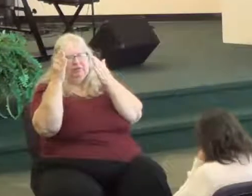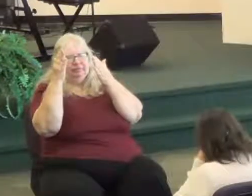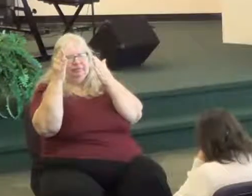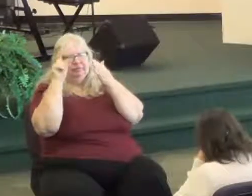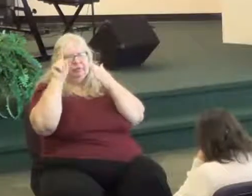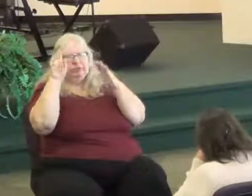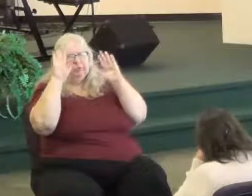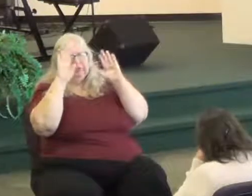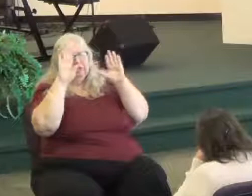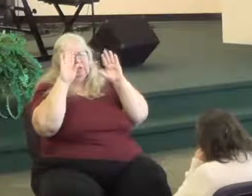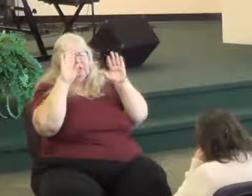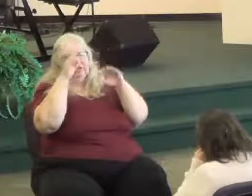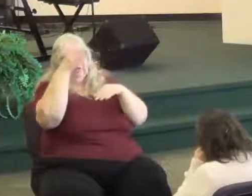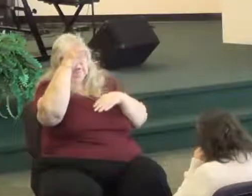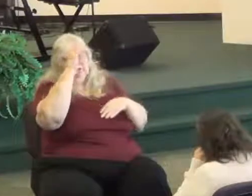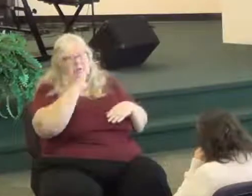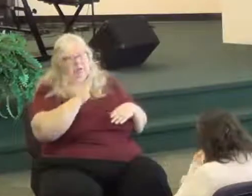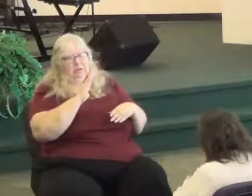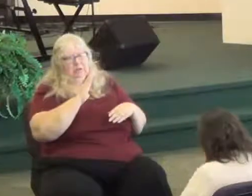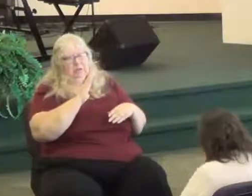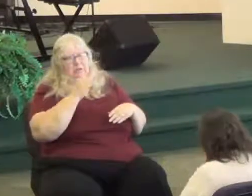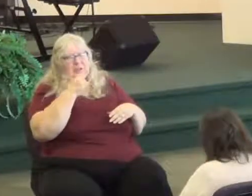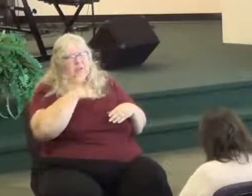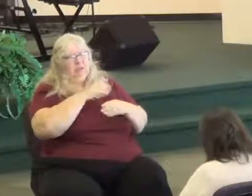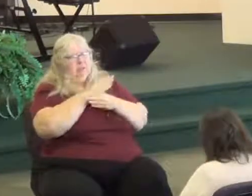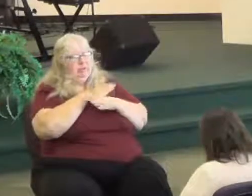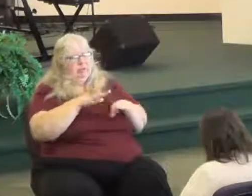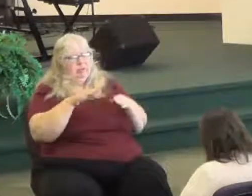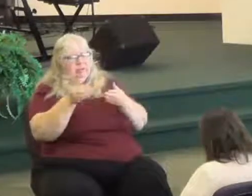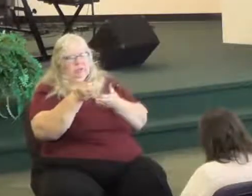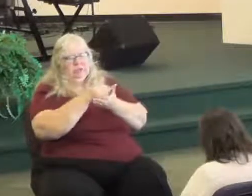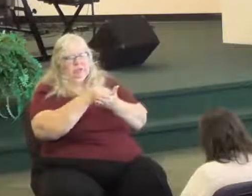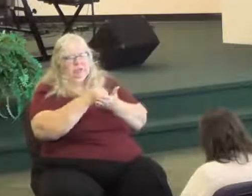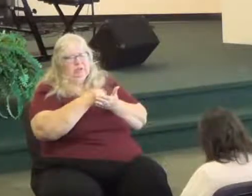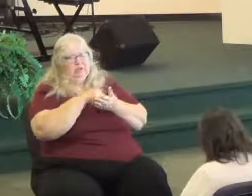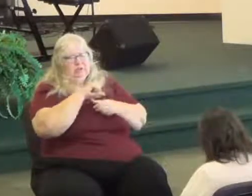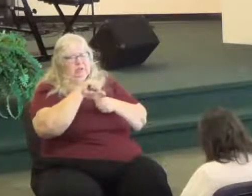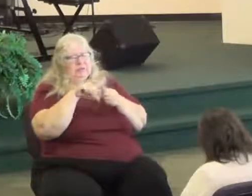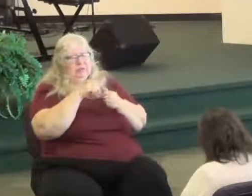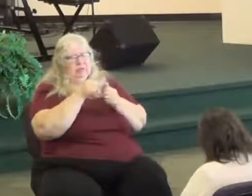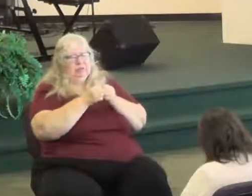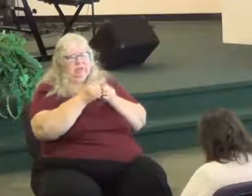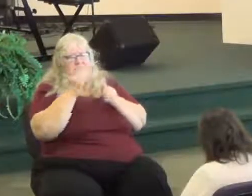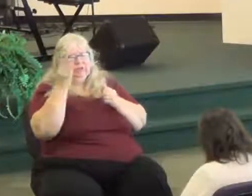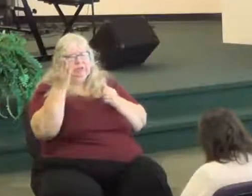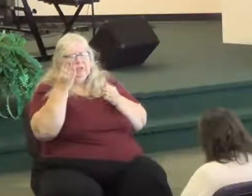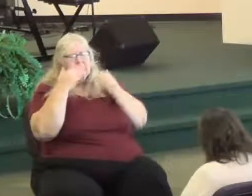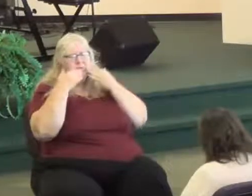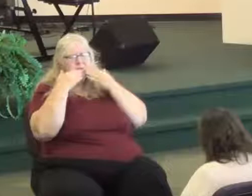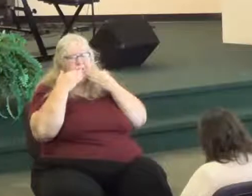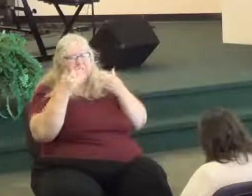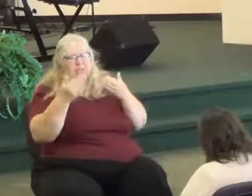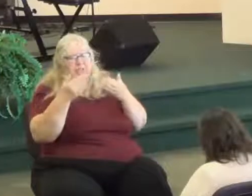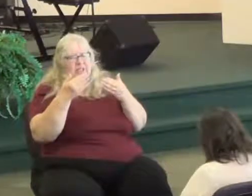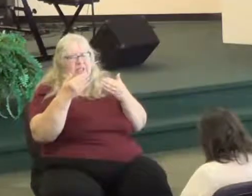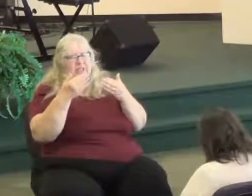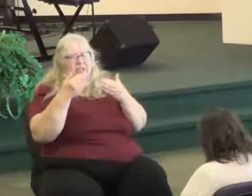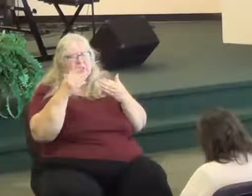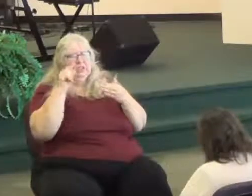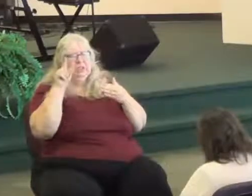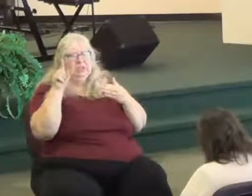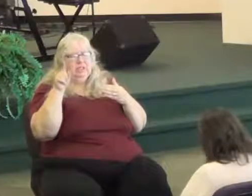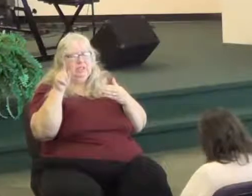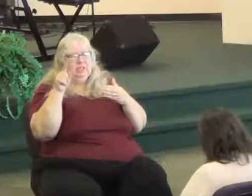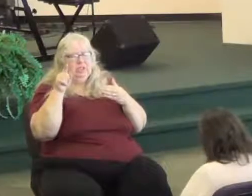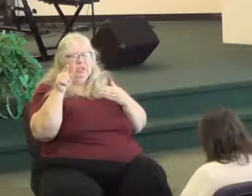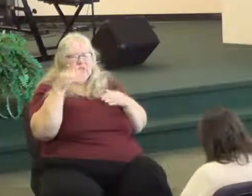you're an awesome God. And we don't deserve a relationship with you. And we thank you that you stepped